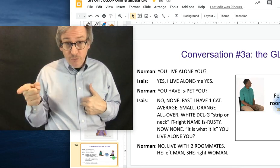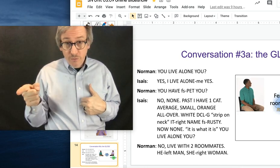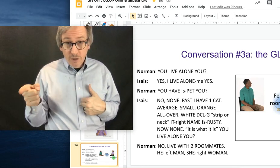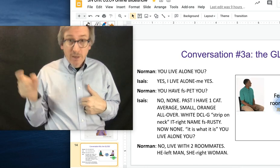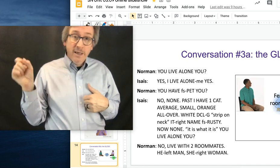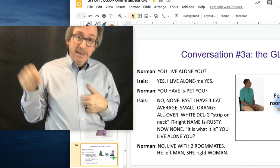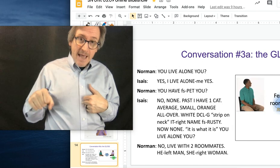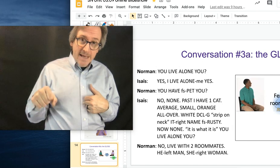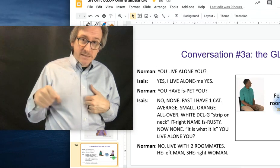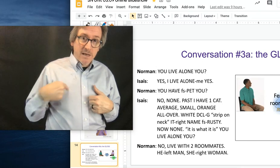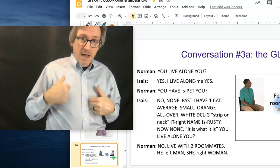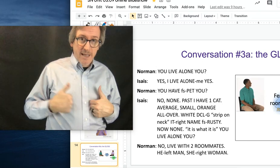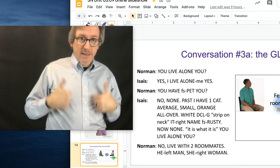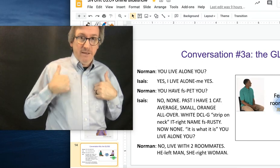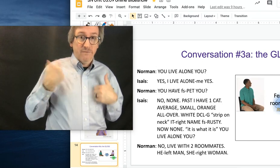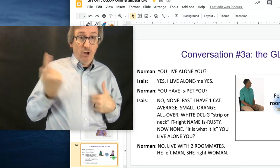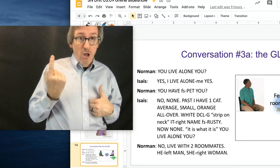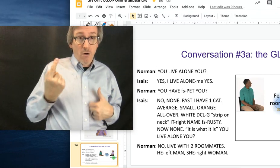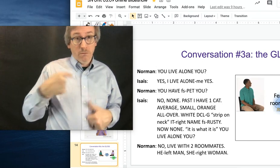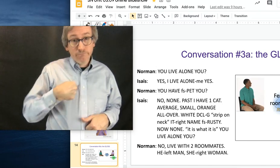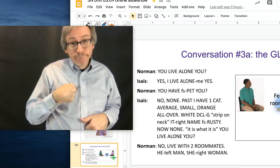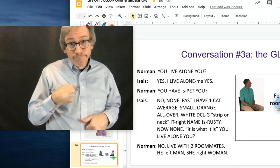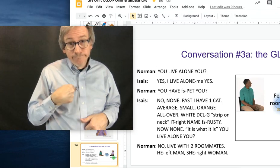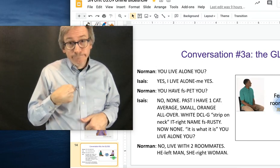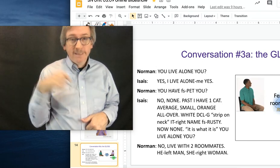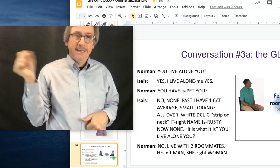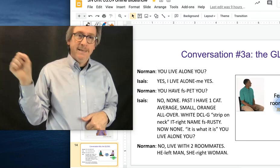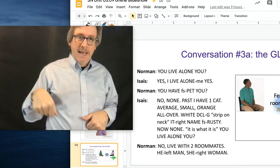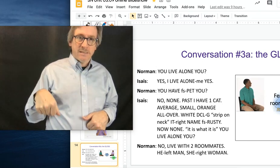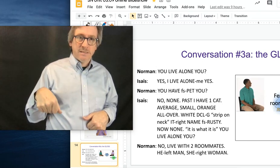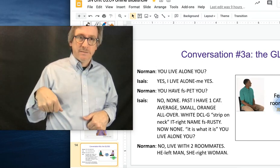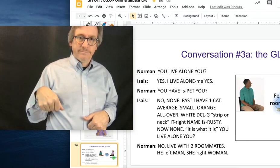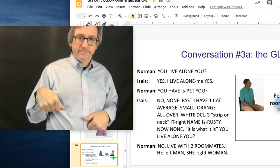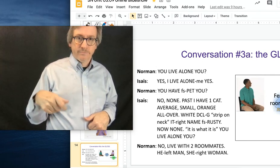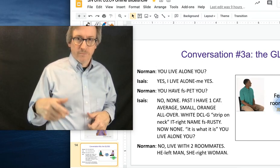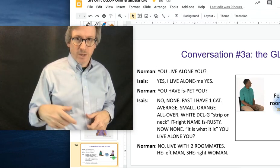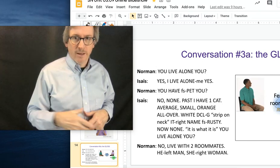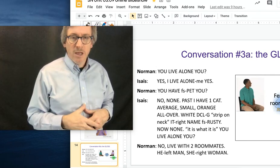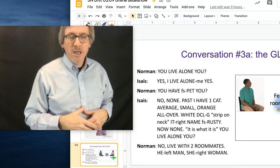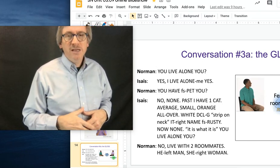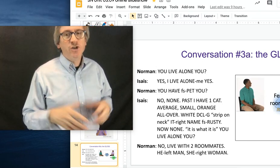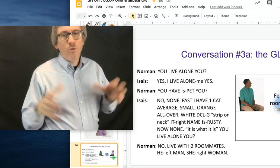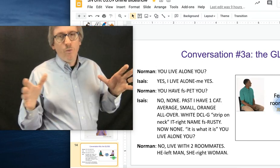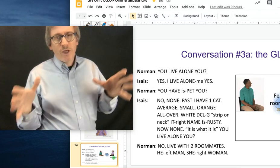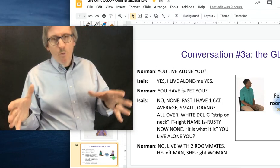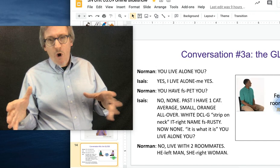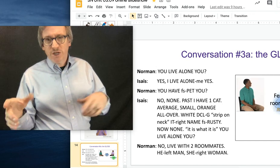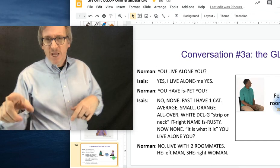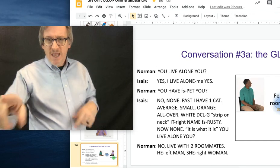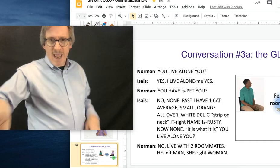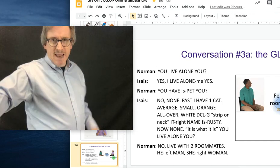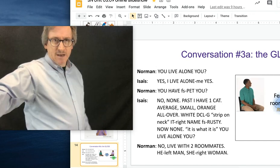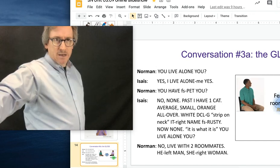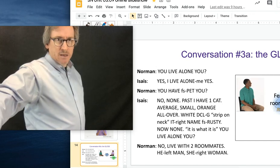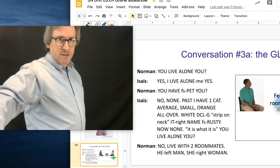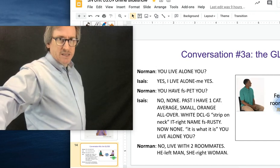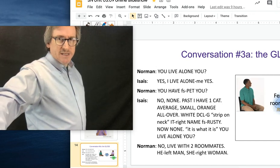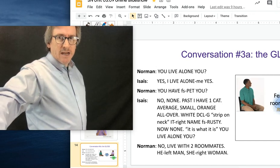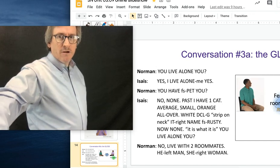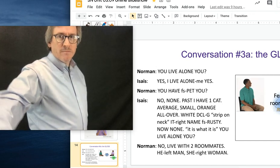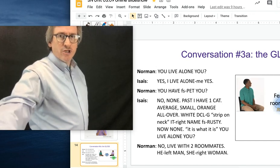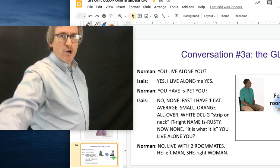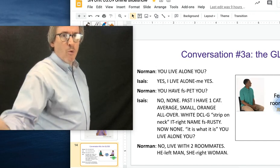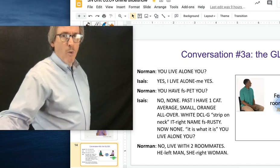alone. You? Yes, I live alone. Yes. Okay. So we can watch, and